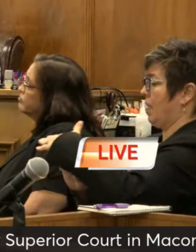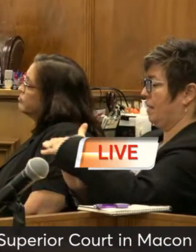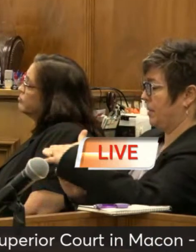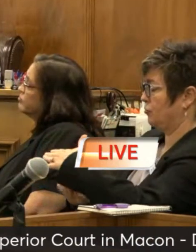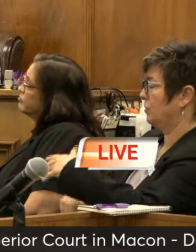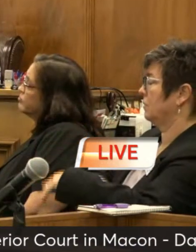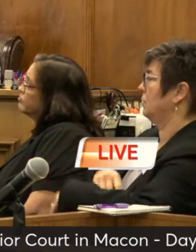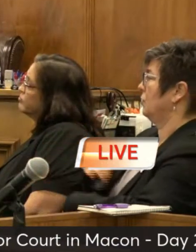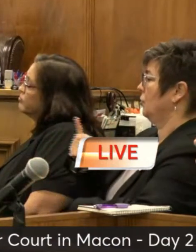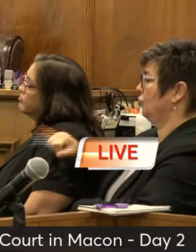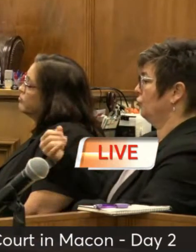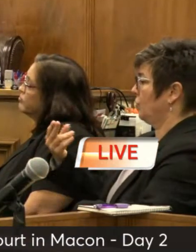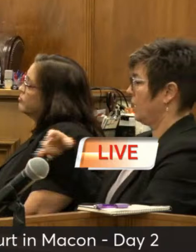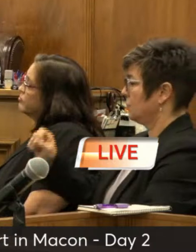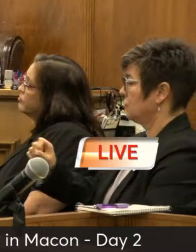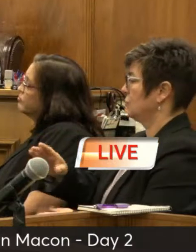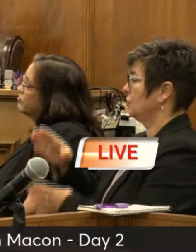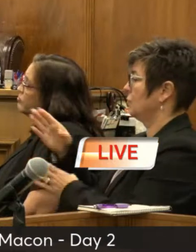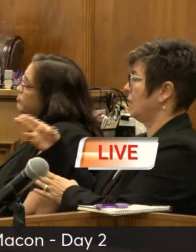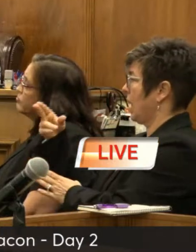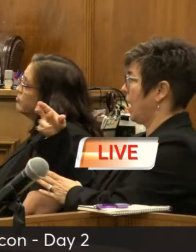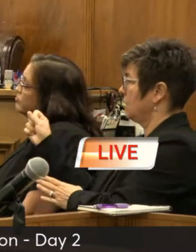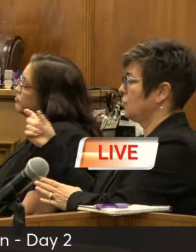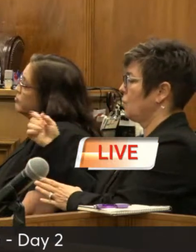point where you went to different places?